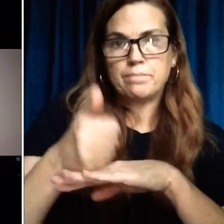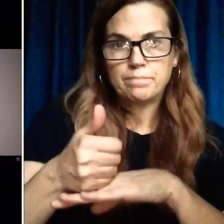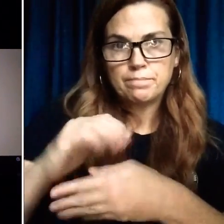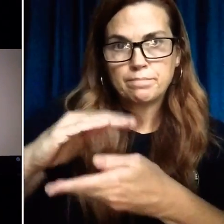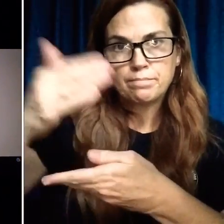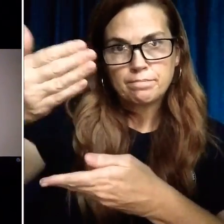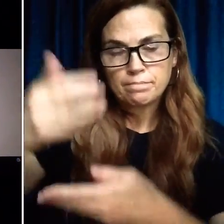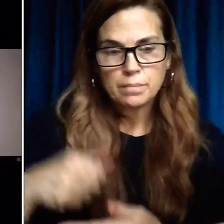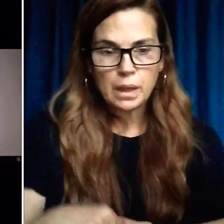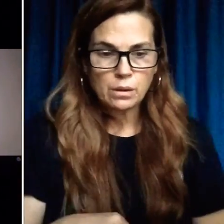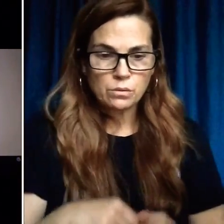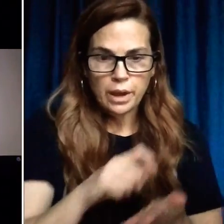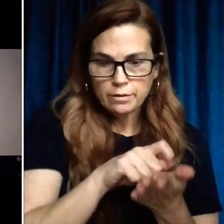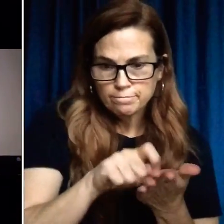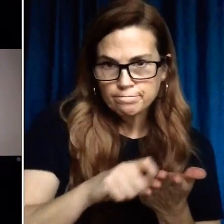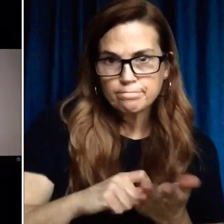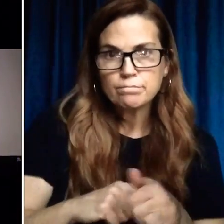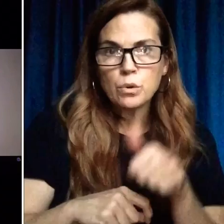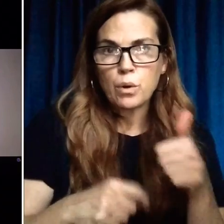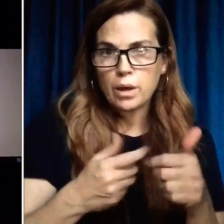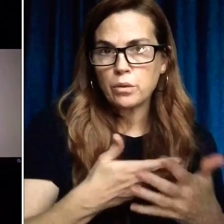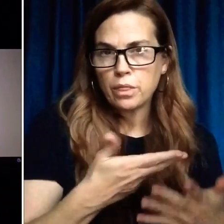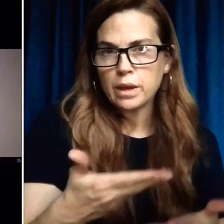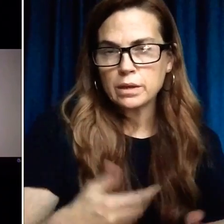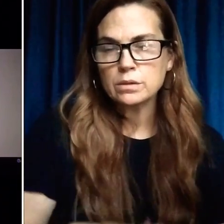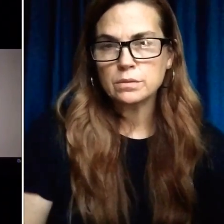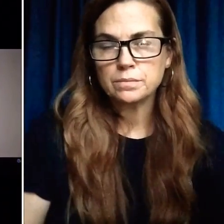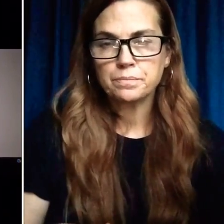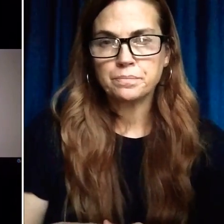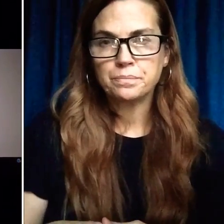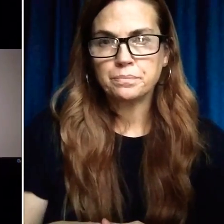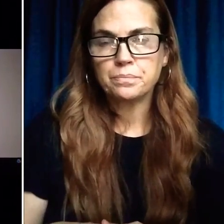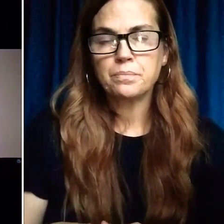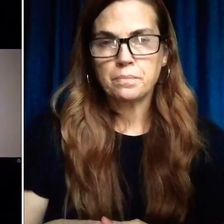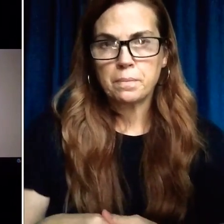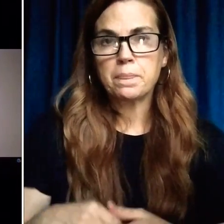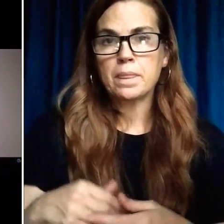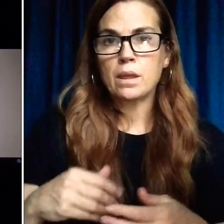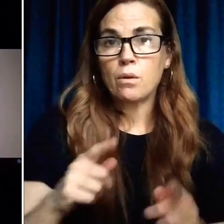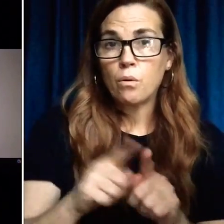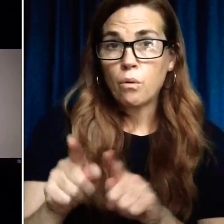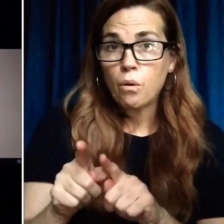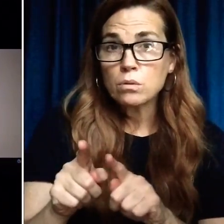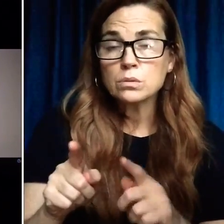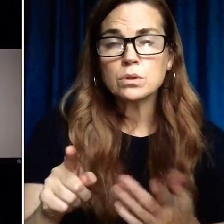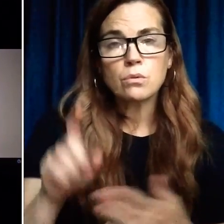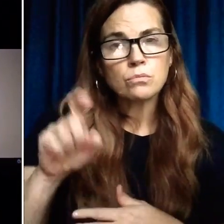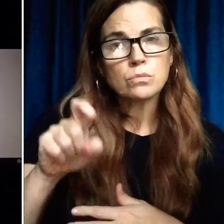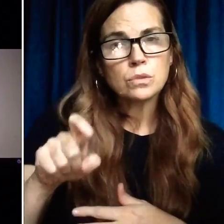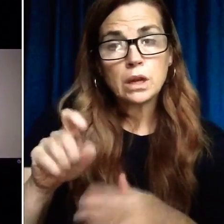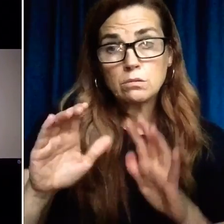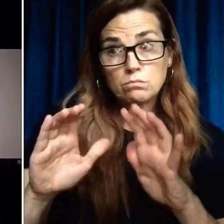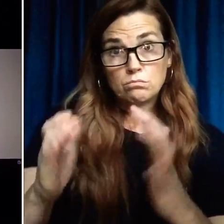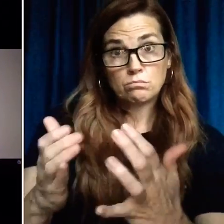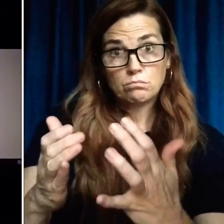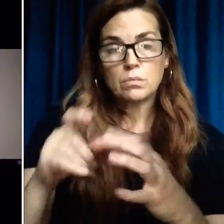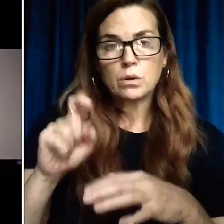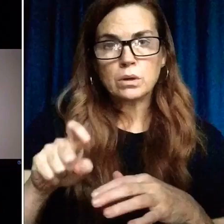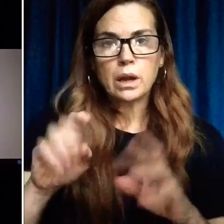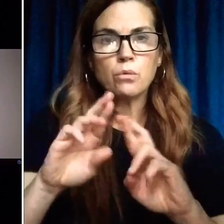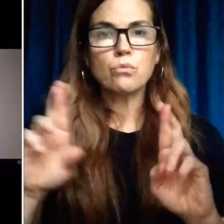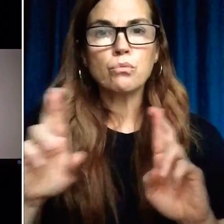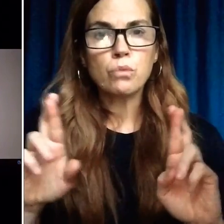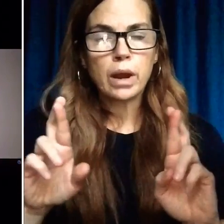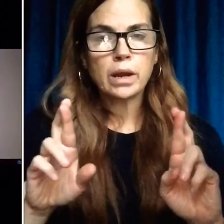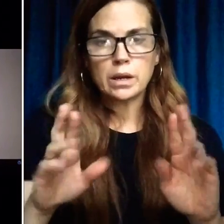your book. Next, prepare for class. In some ways, video classes are just like regular class.